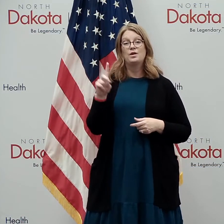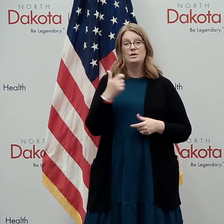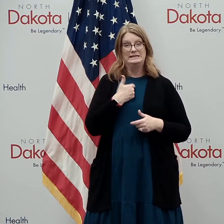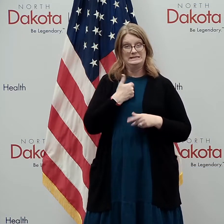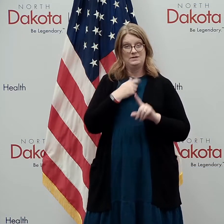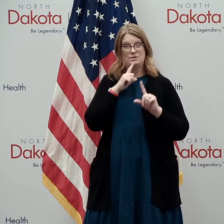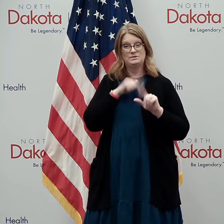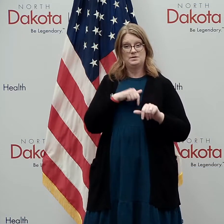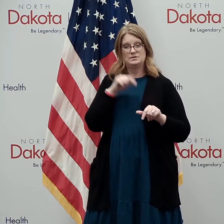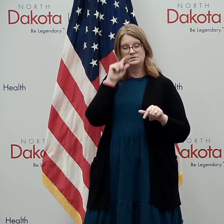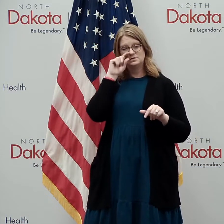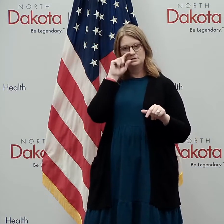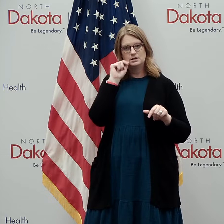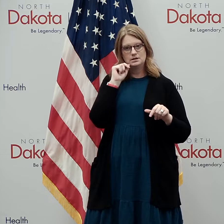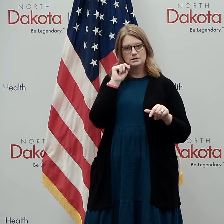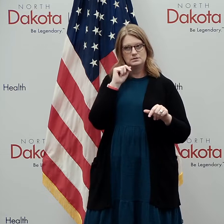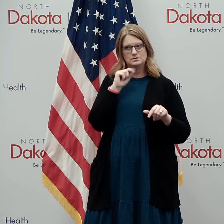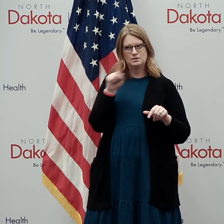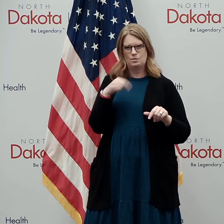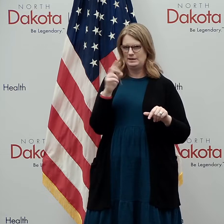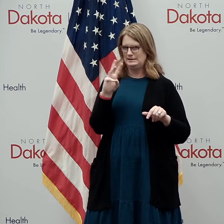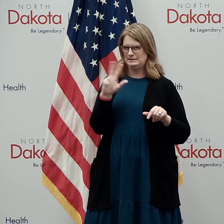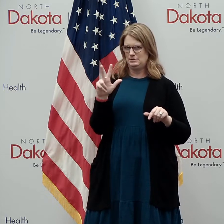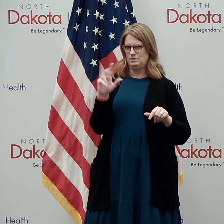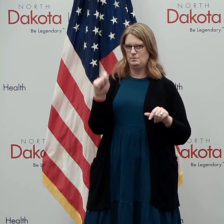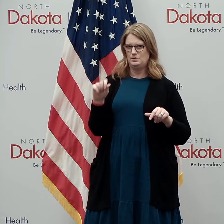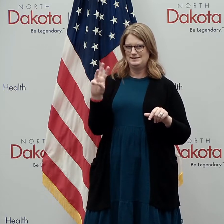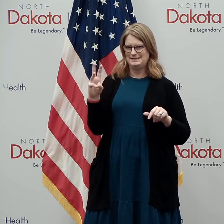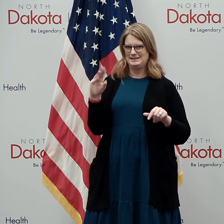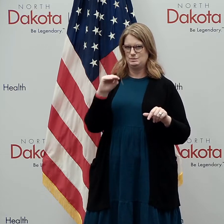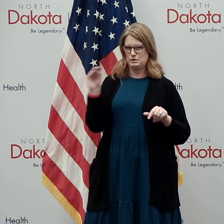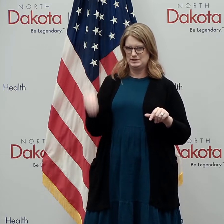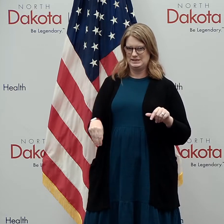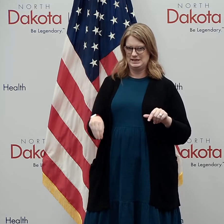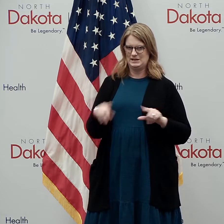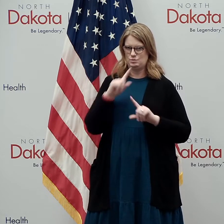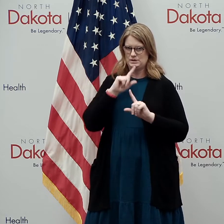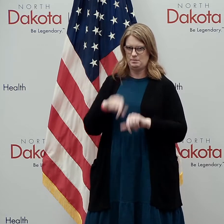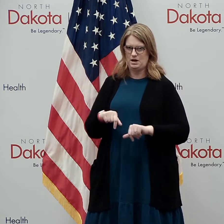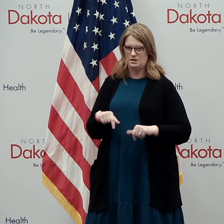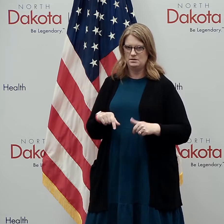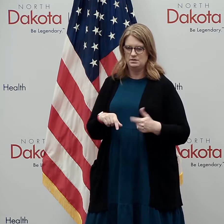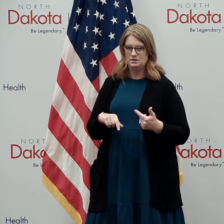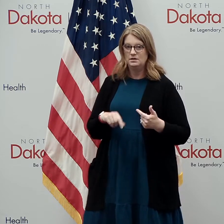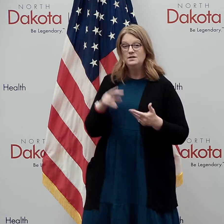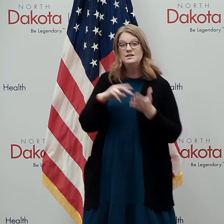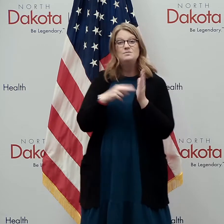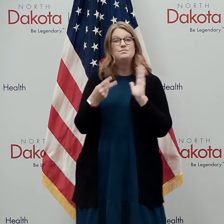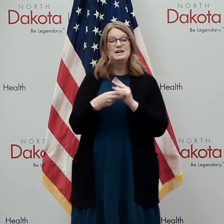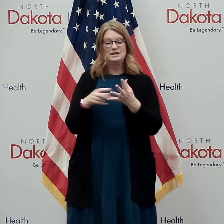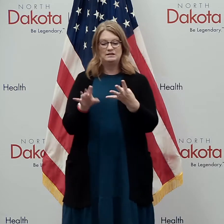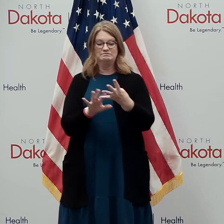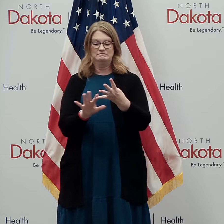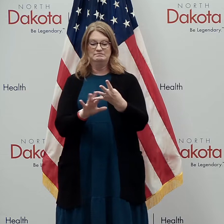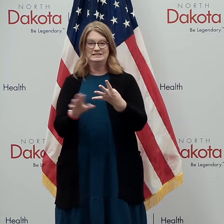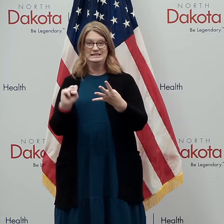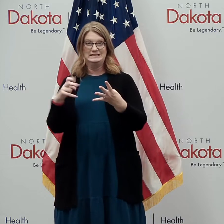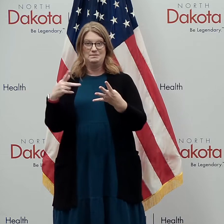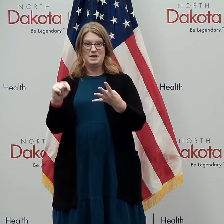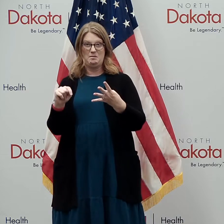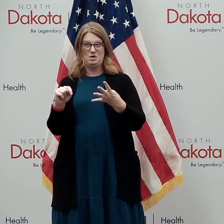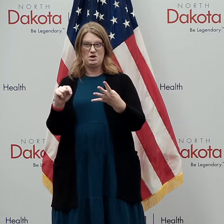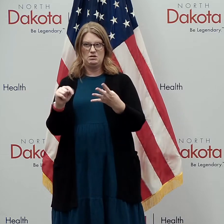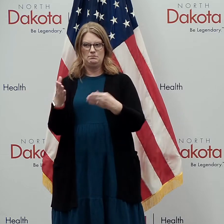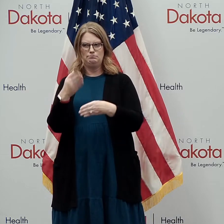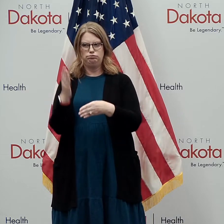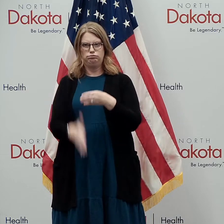is only 63.6%. This closes out at the end of September is the new deadline. But we're